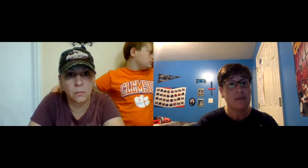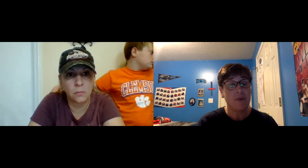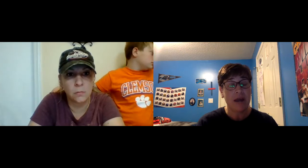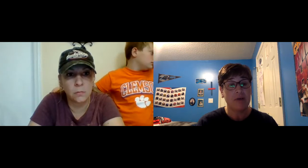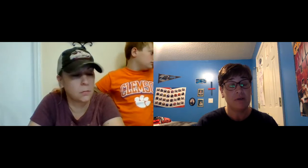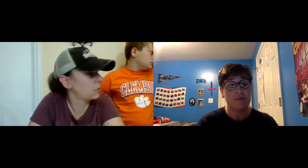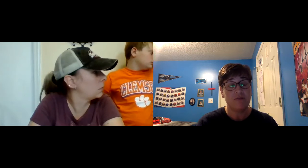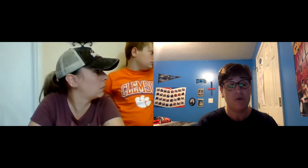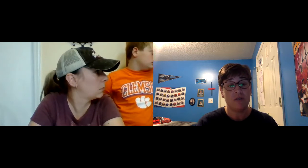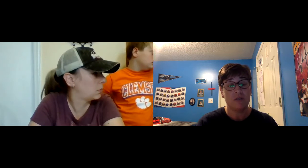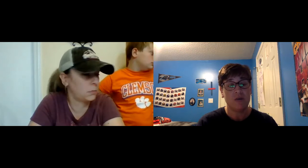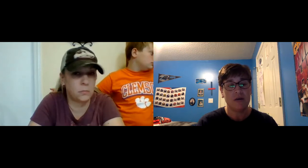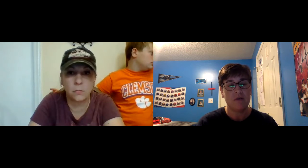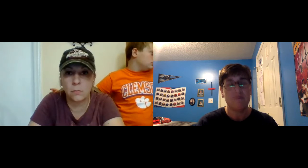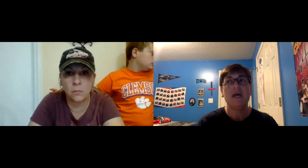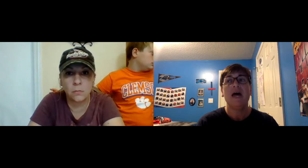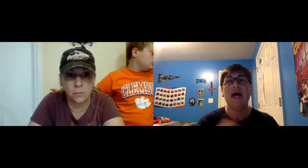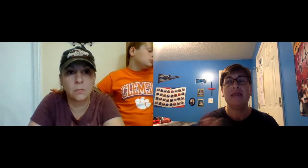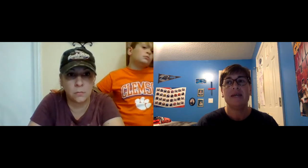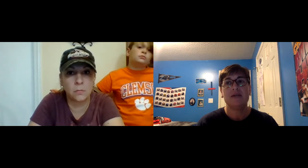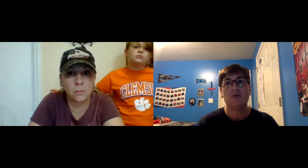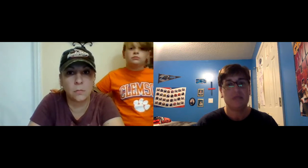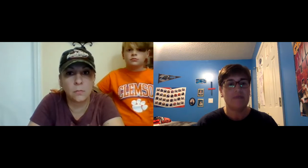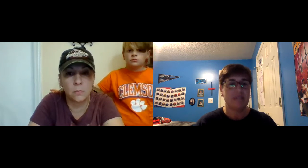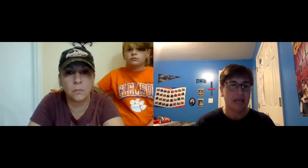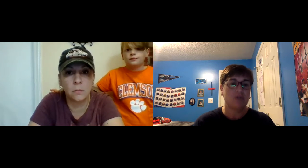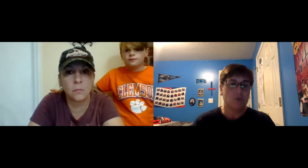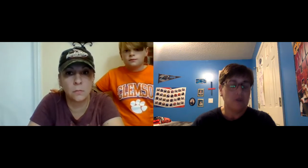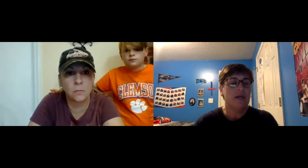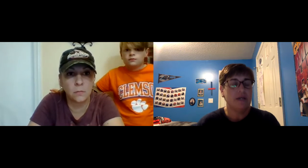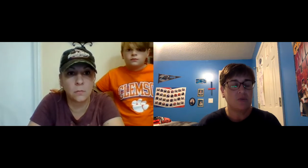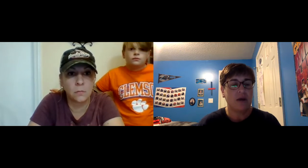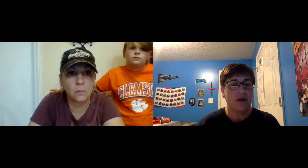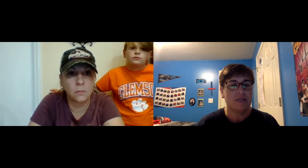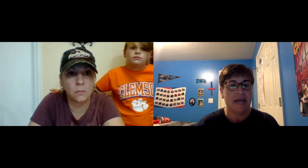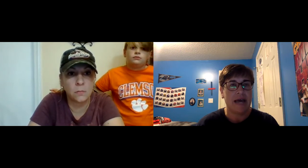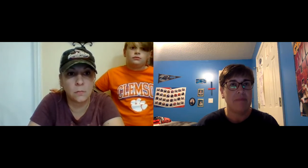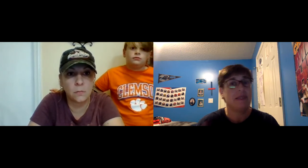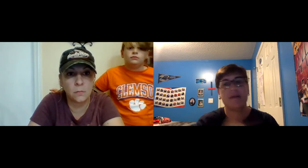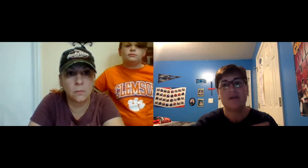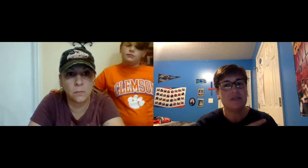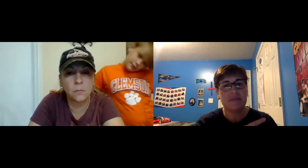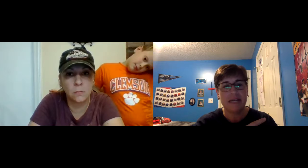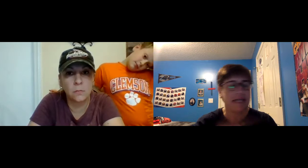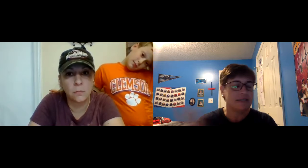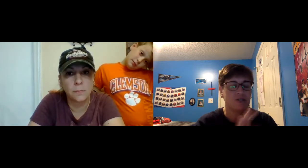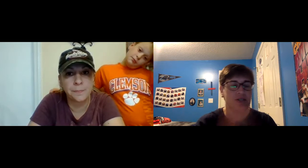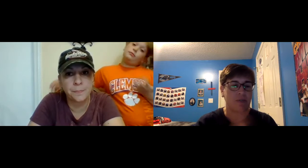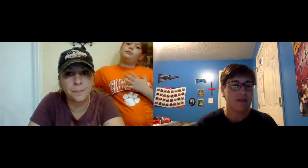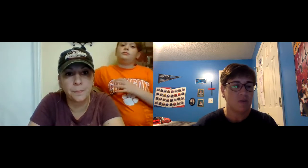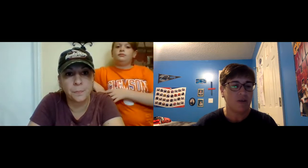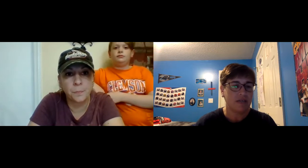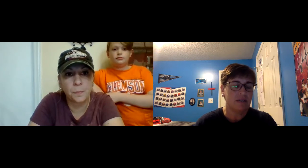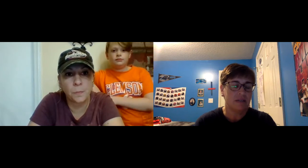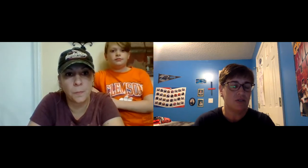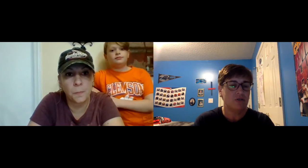was at Brown before as well. And then North Davidson High School is where I was at. But then I've also been at East. It just